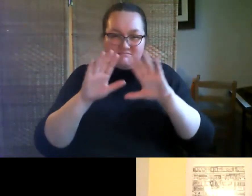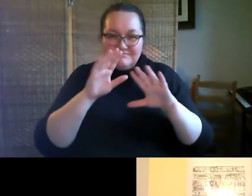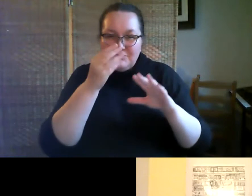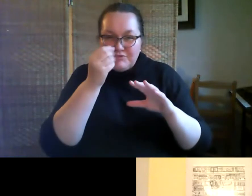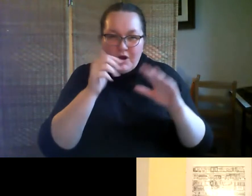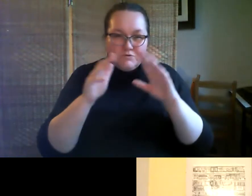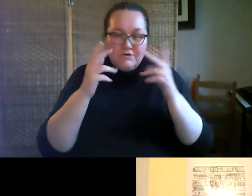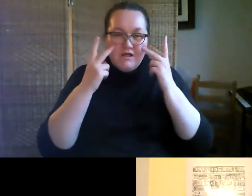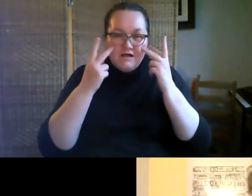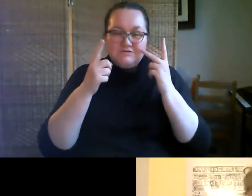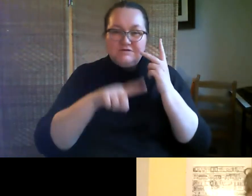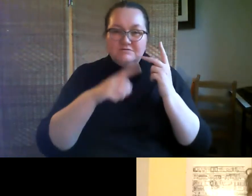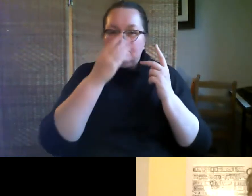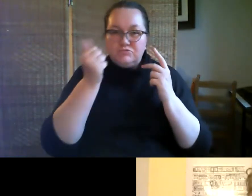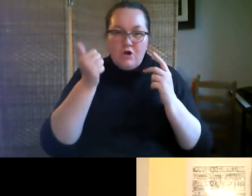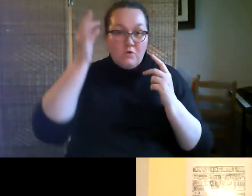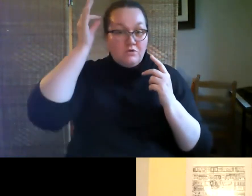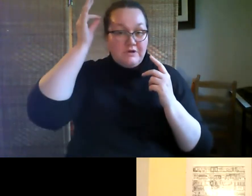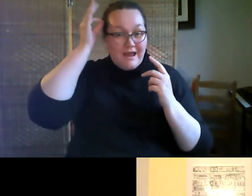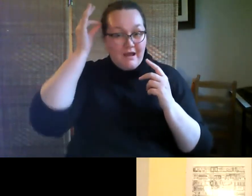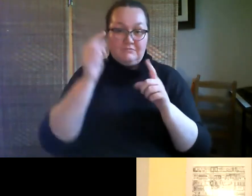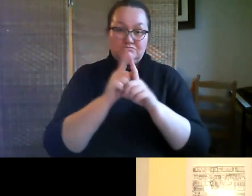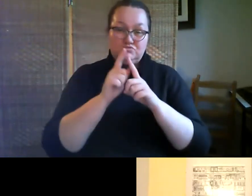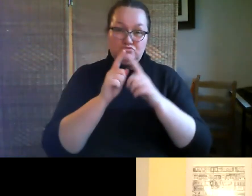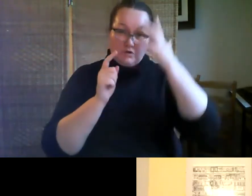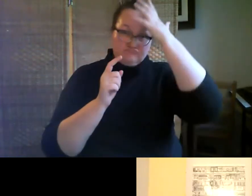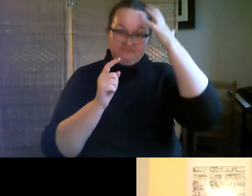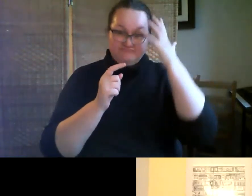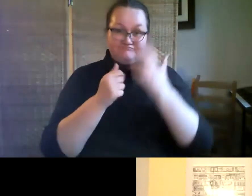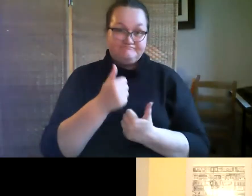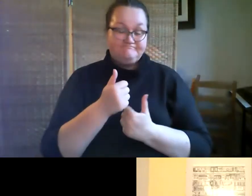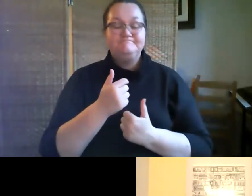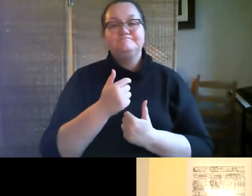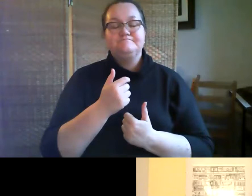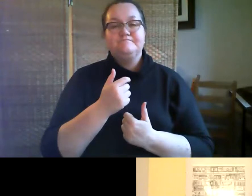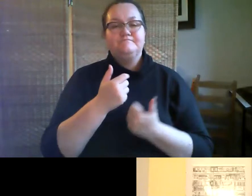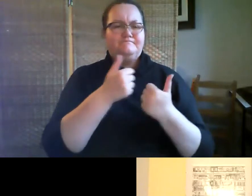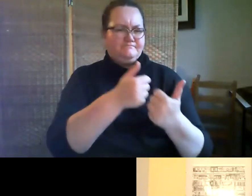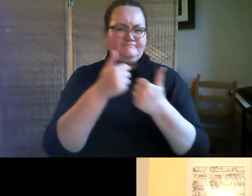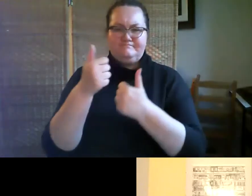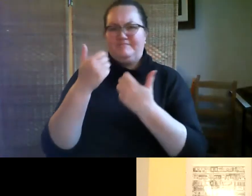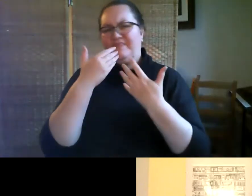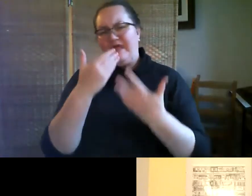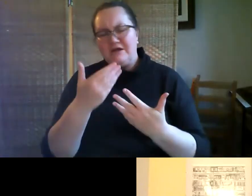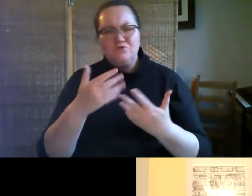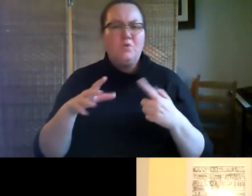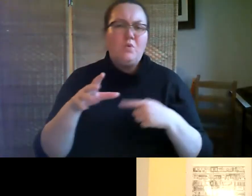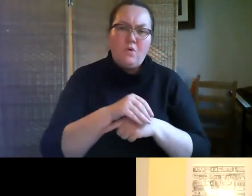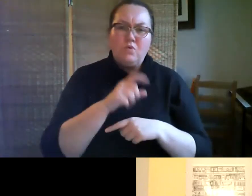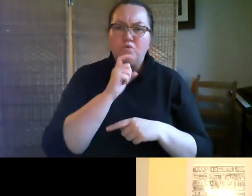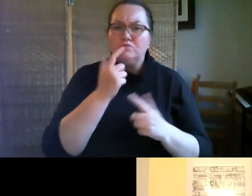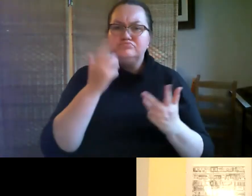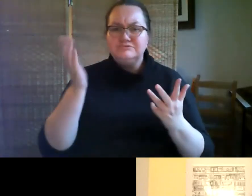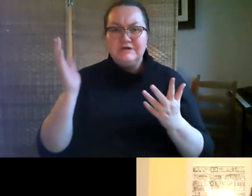well. So what we'll do first is just say thank you to all our presenters who are, some of them joining